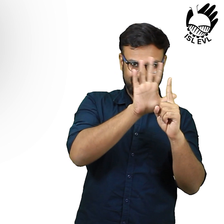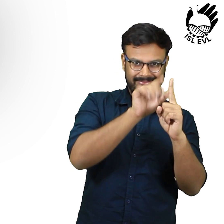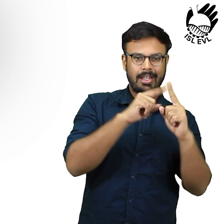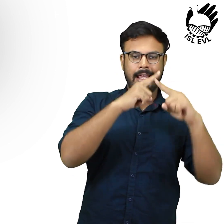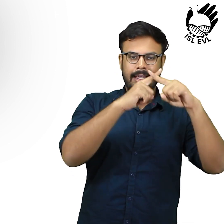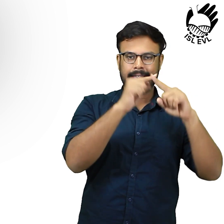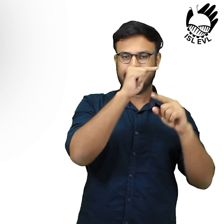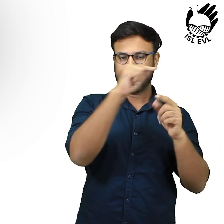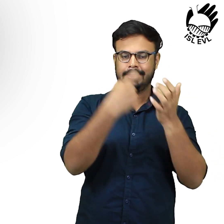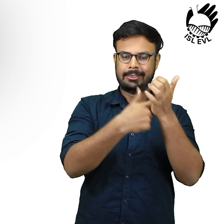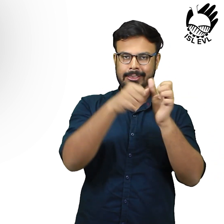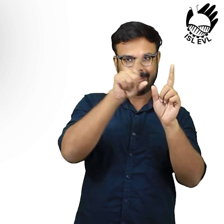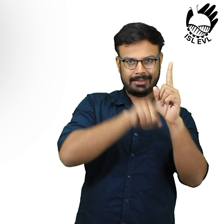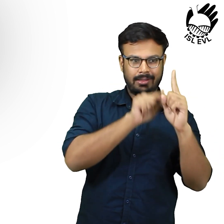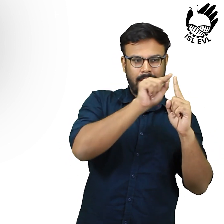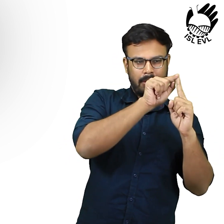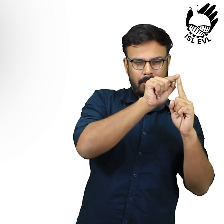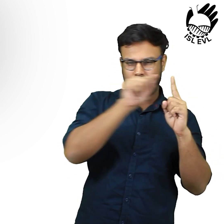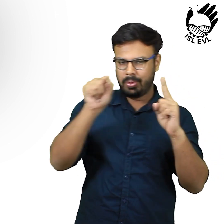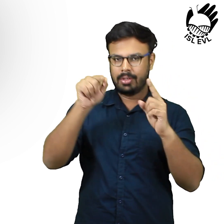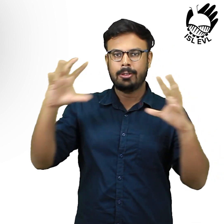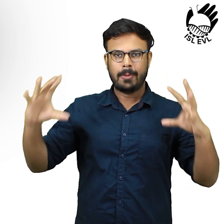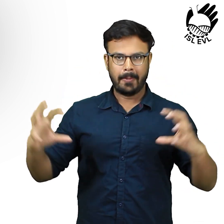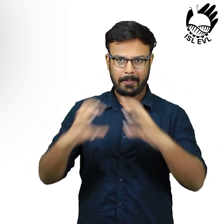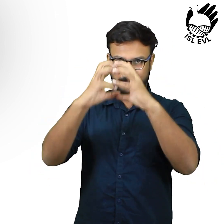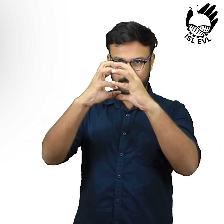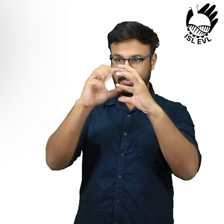the positions of atoms within a crystalline solid